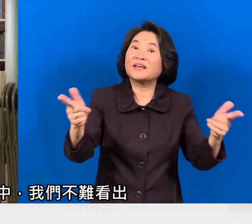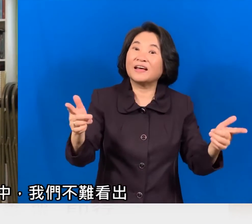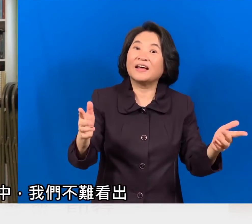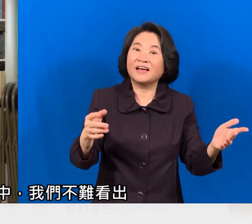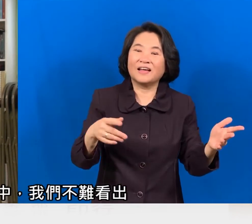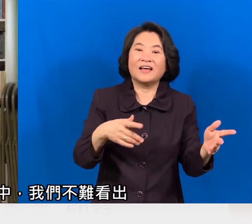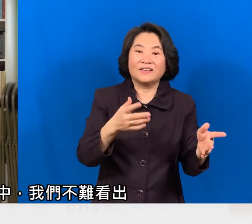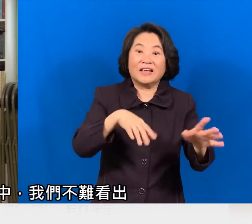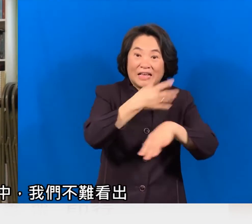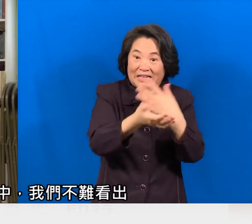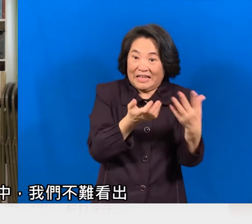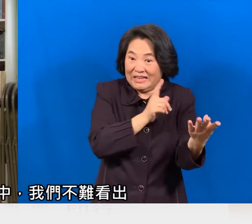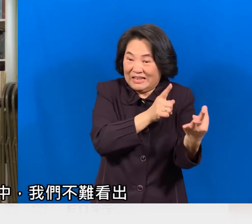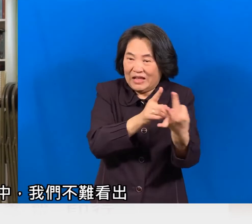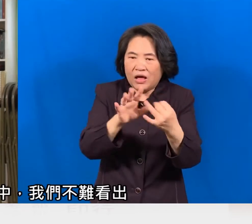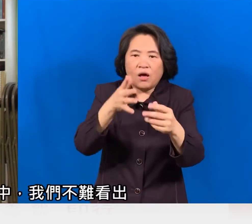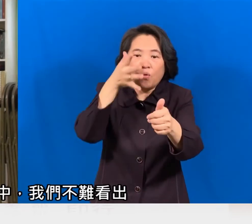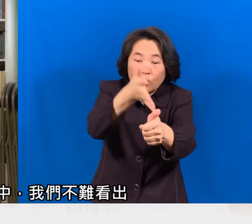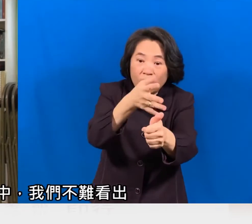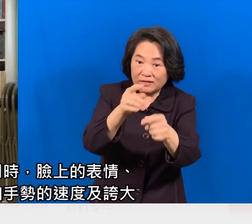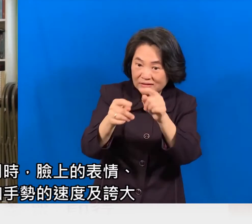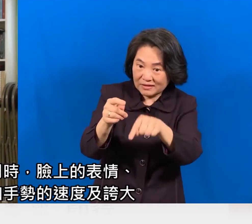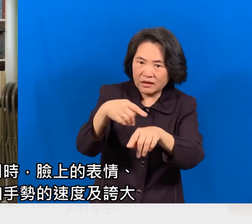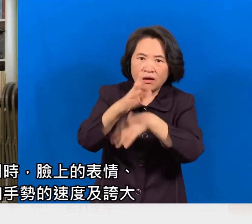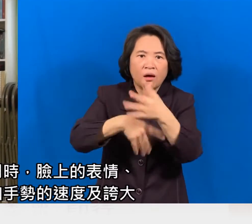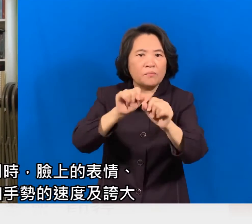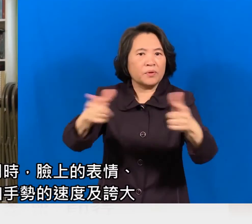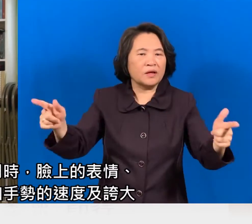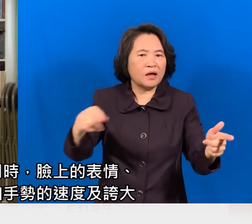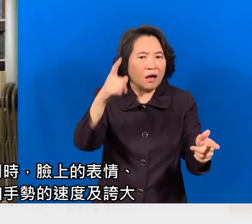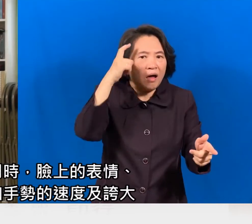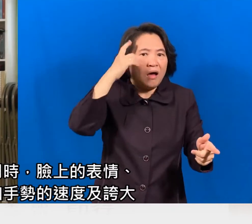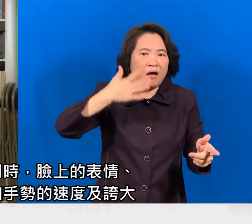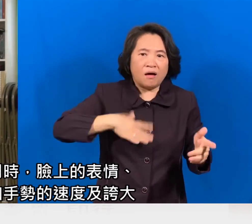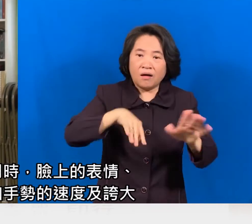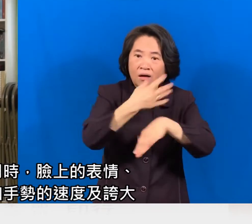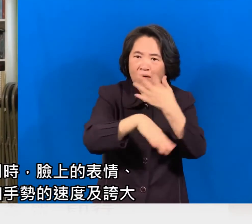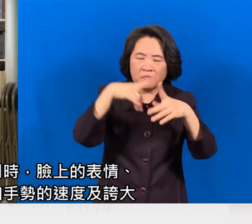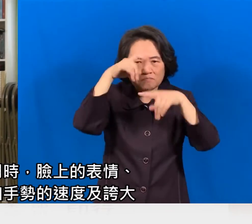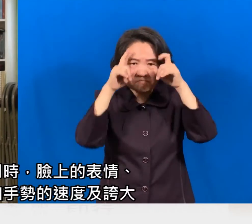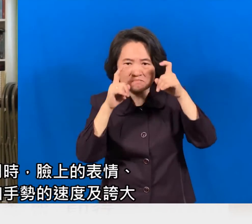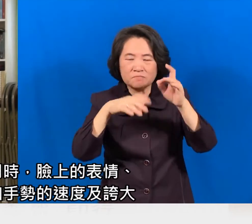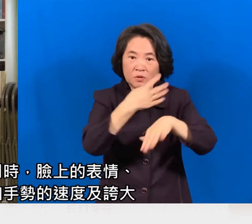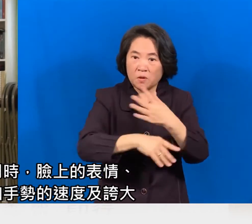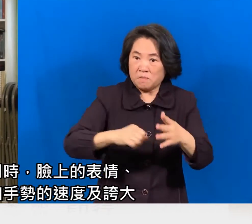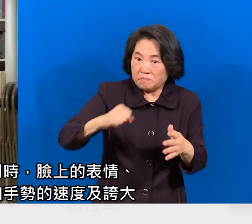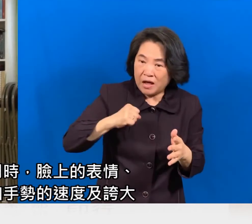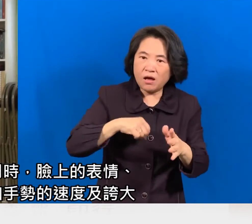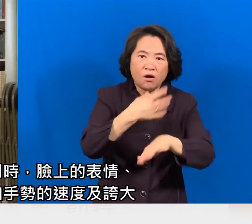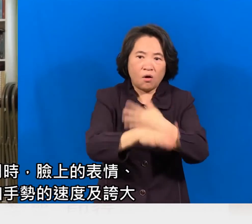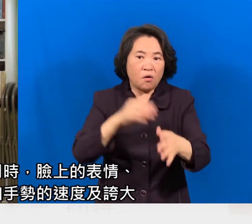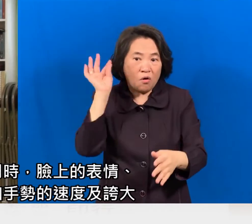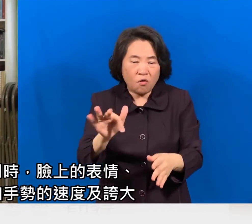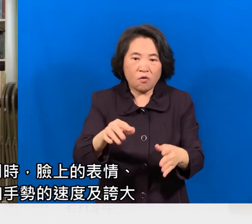From these sample sentences, it is not difficult for us to see that facial expression, body movements, and the speed and size